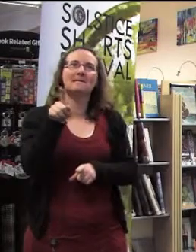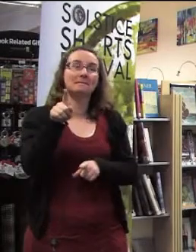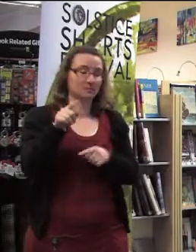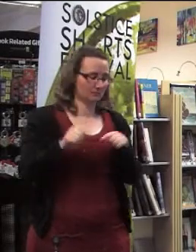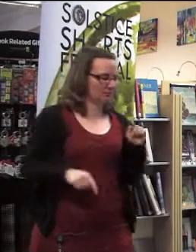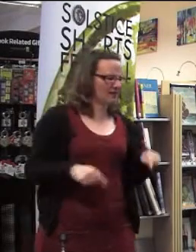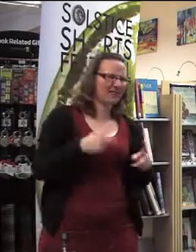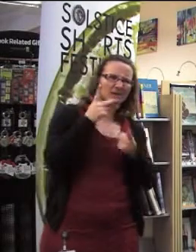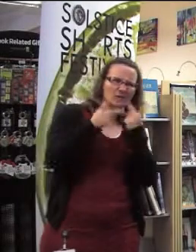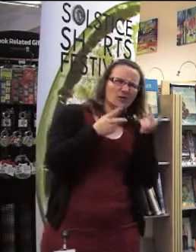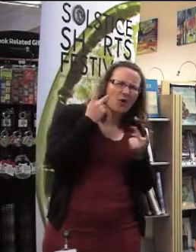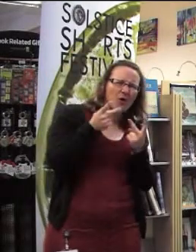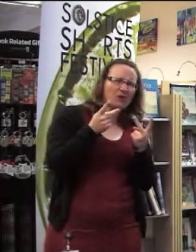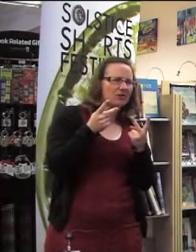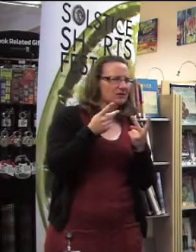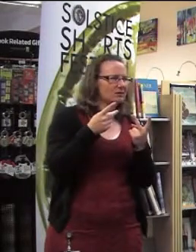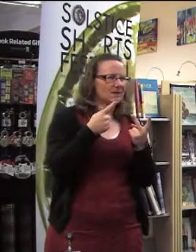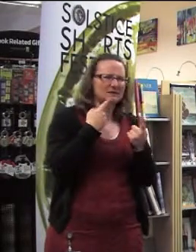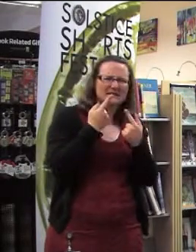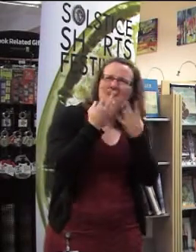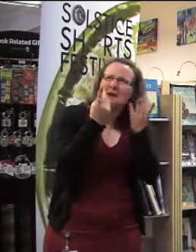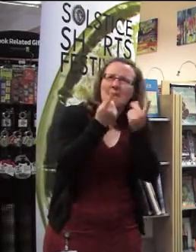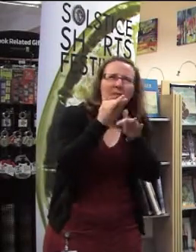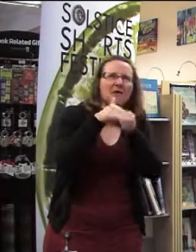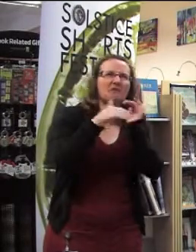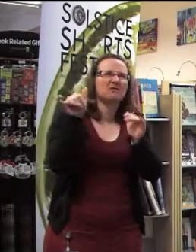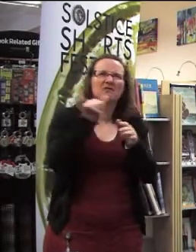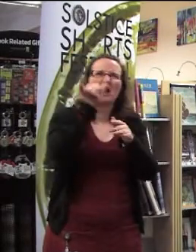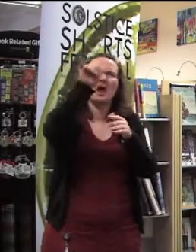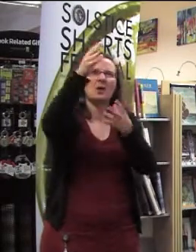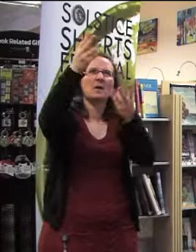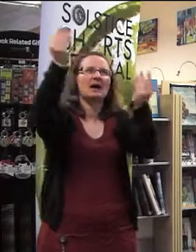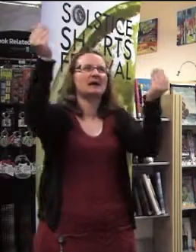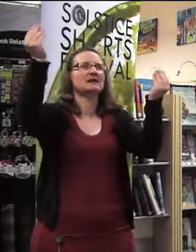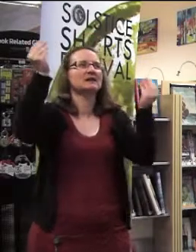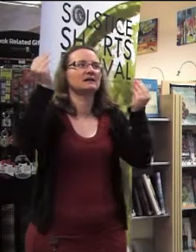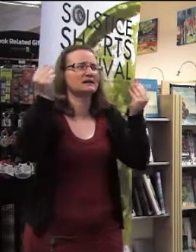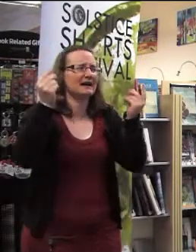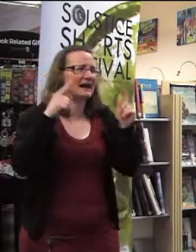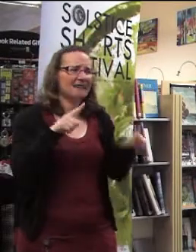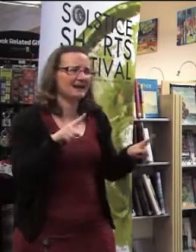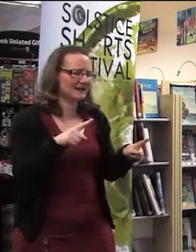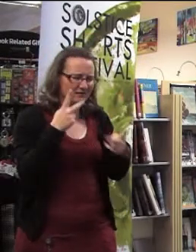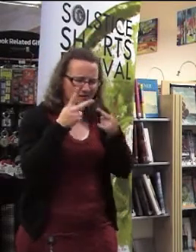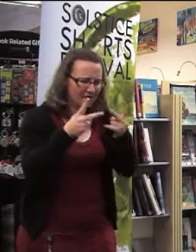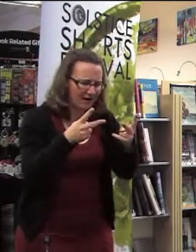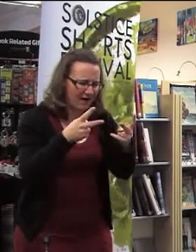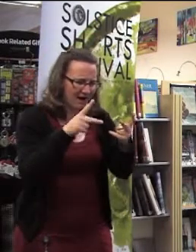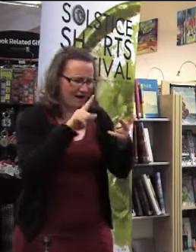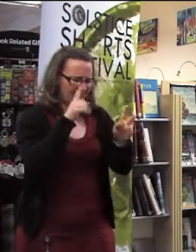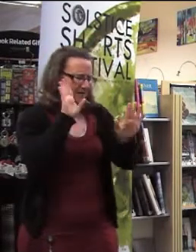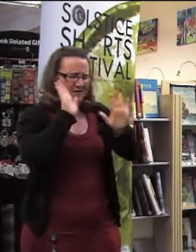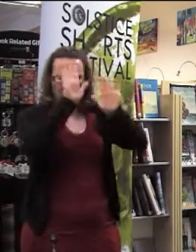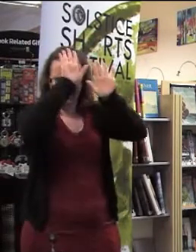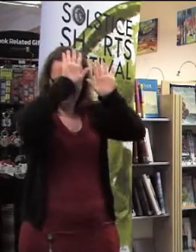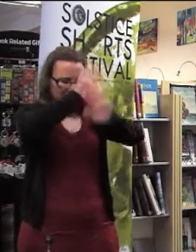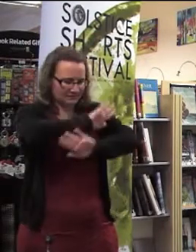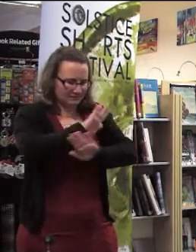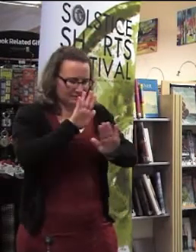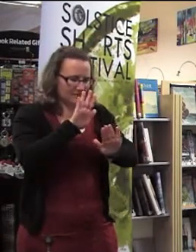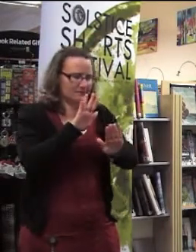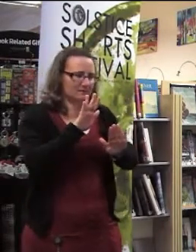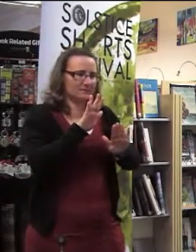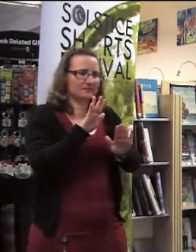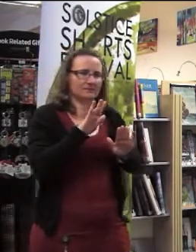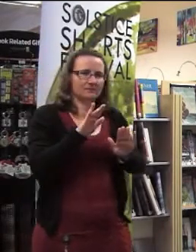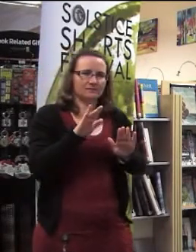sing something about flying away, and then I couldn't stand it anymore. The leather, hot